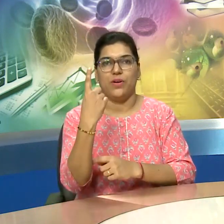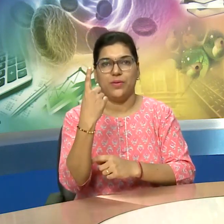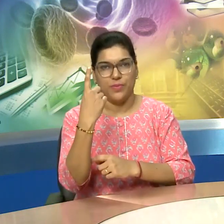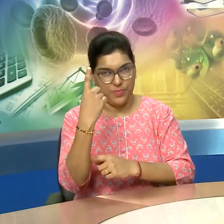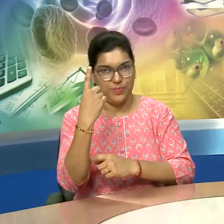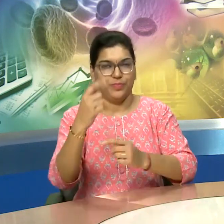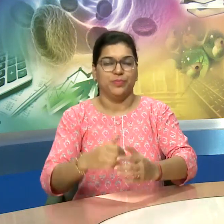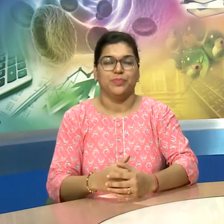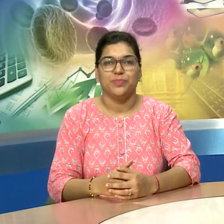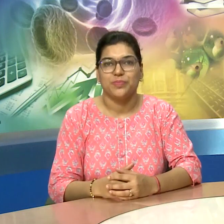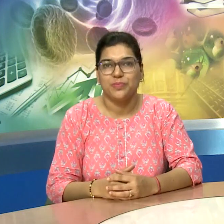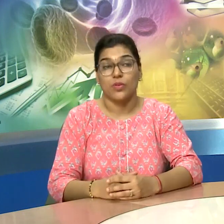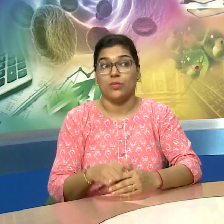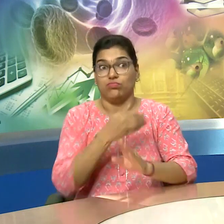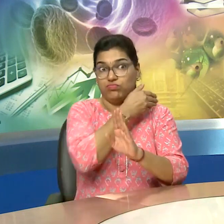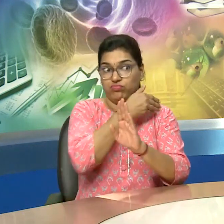natural environment.